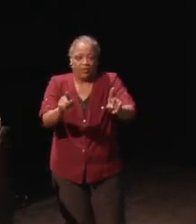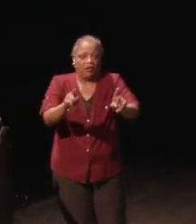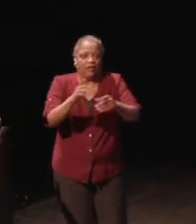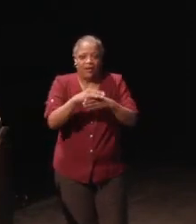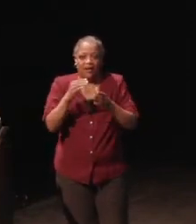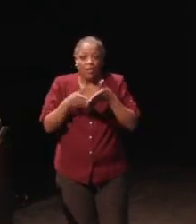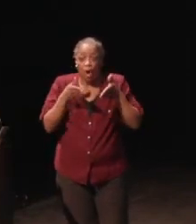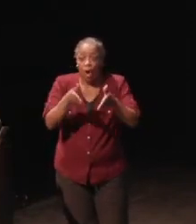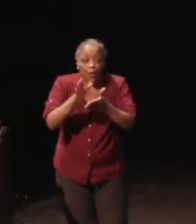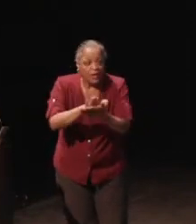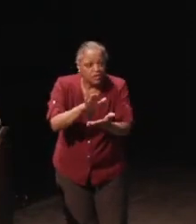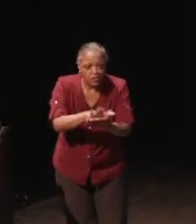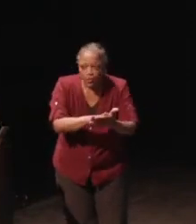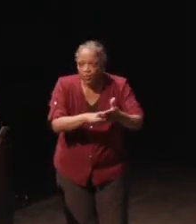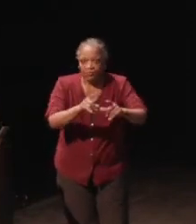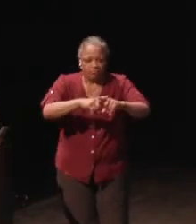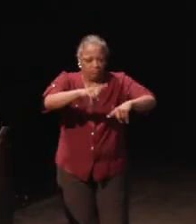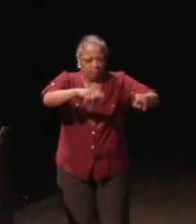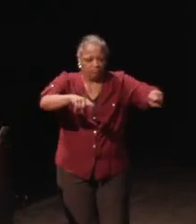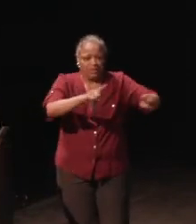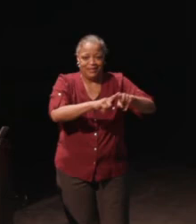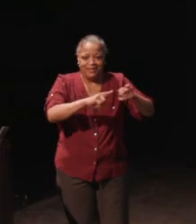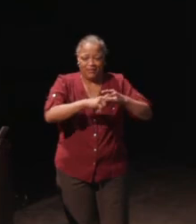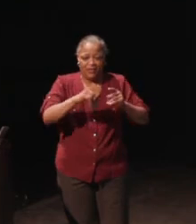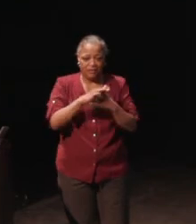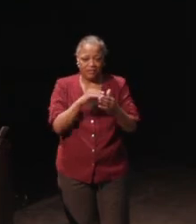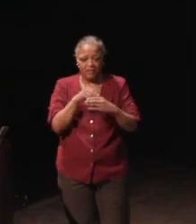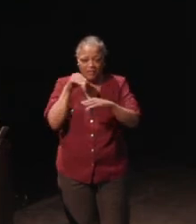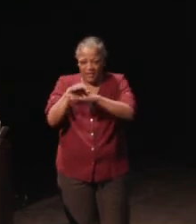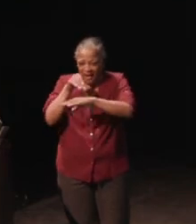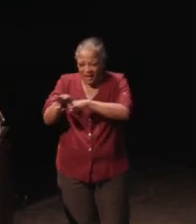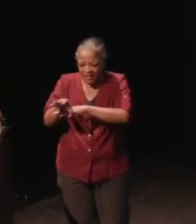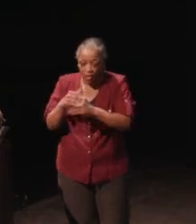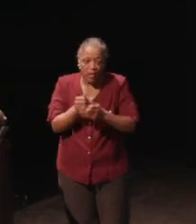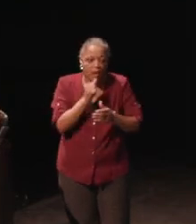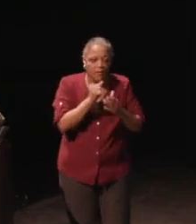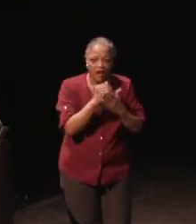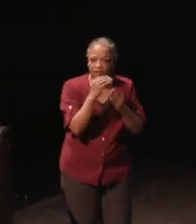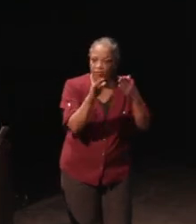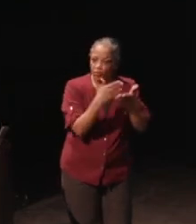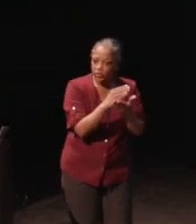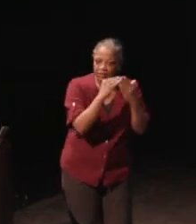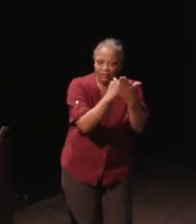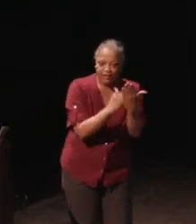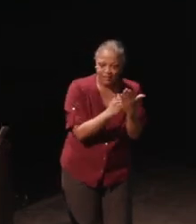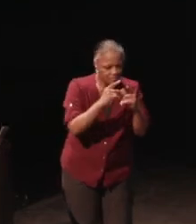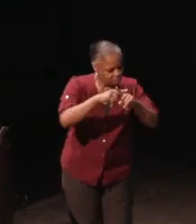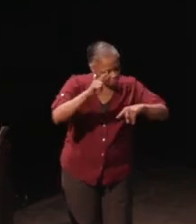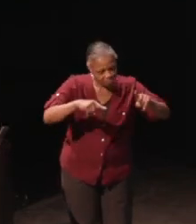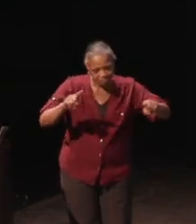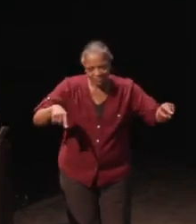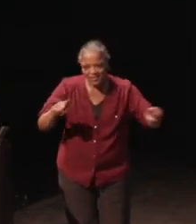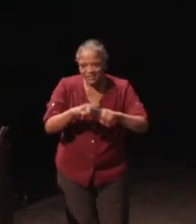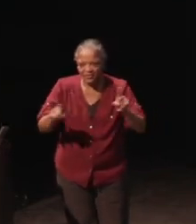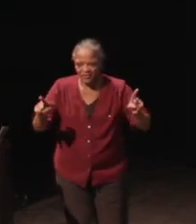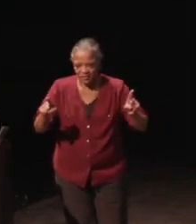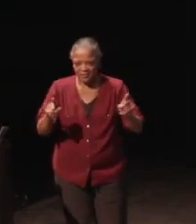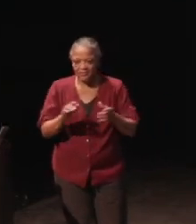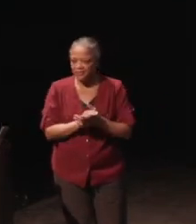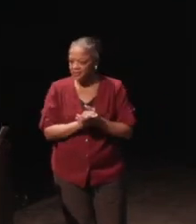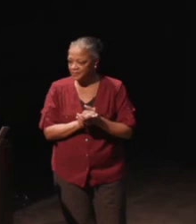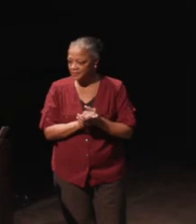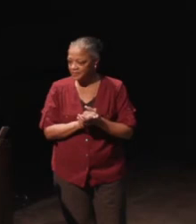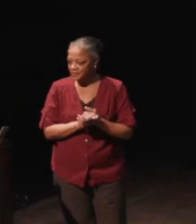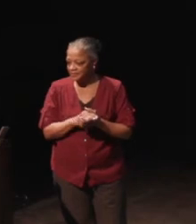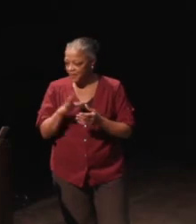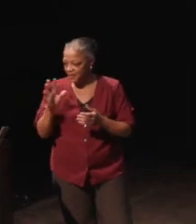in the hallways at school, than the way they are in a private lesson, et cetera, et cetera. So